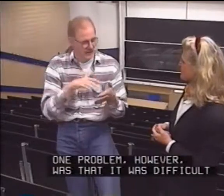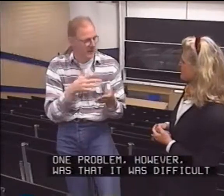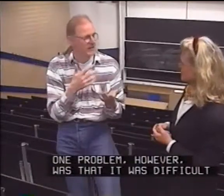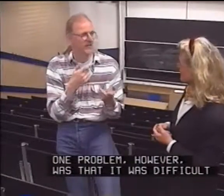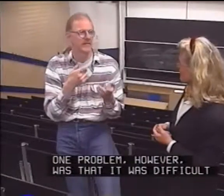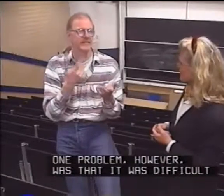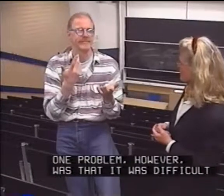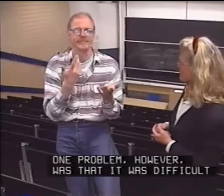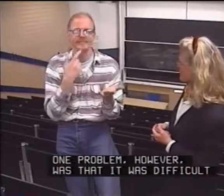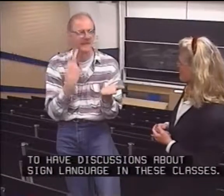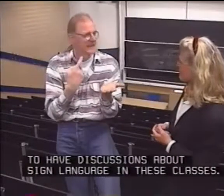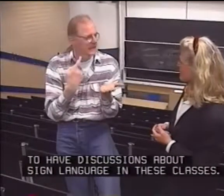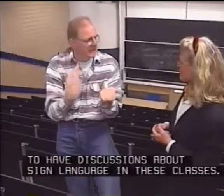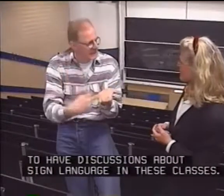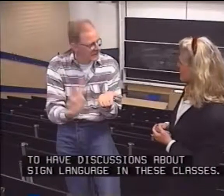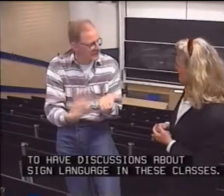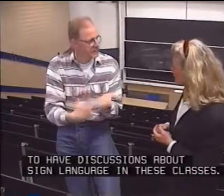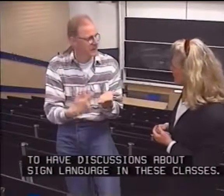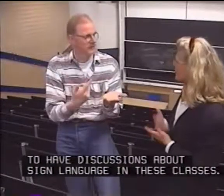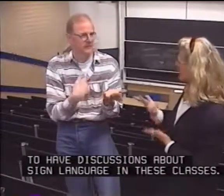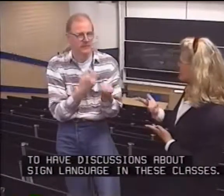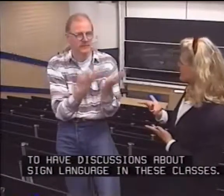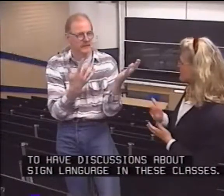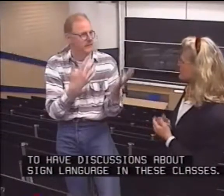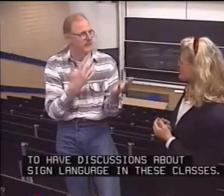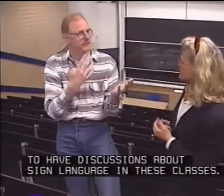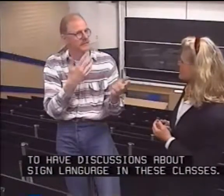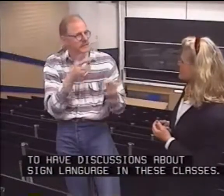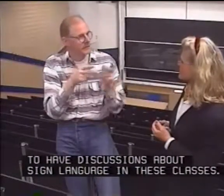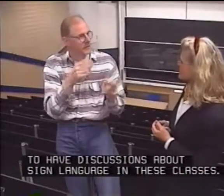it was difficult to have discussions about sign language in these classes.